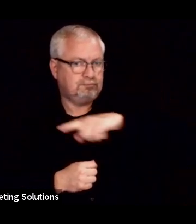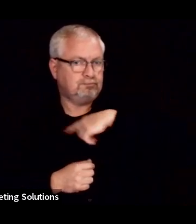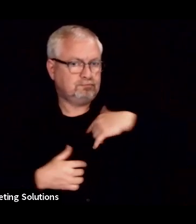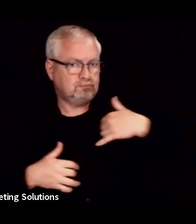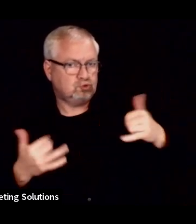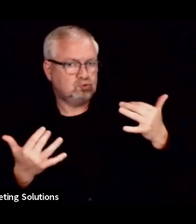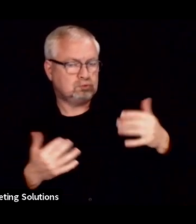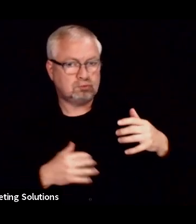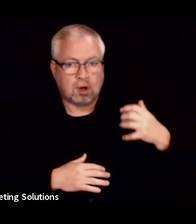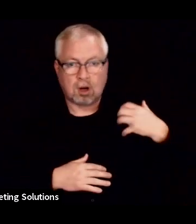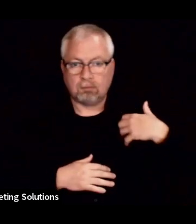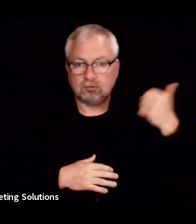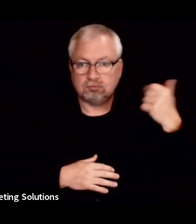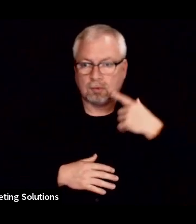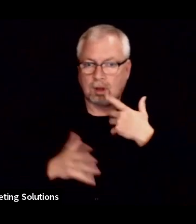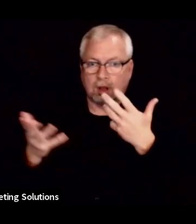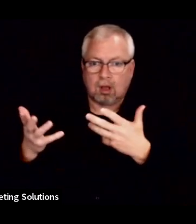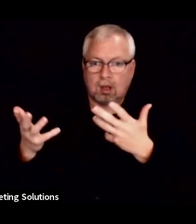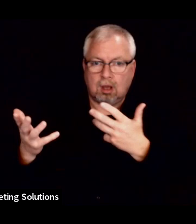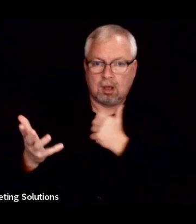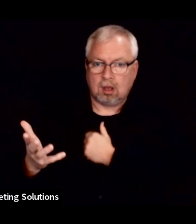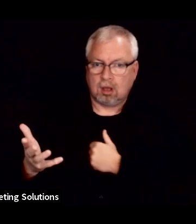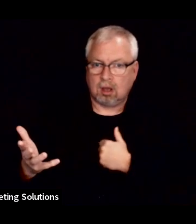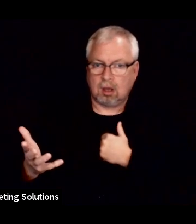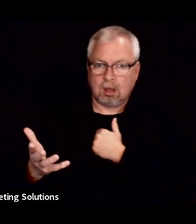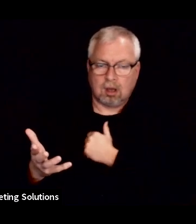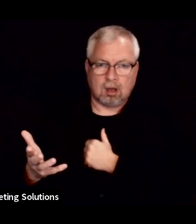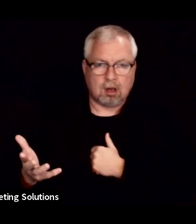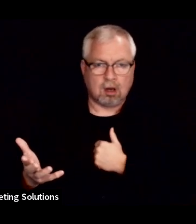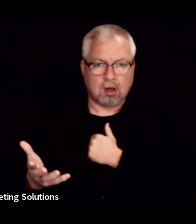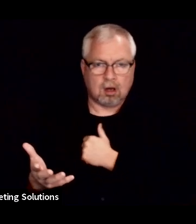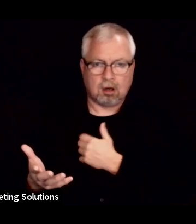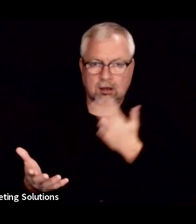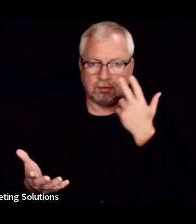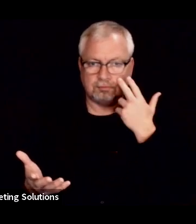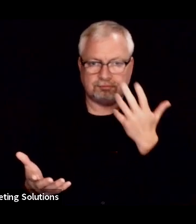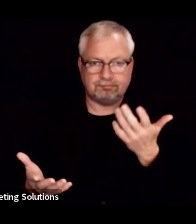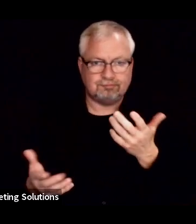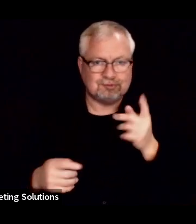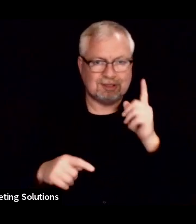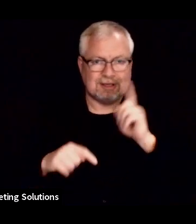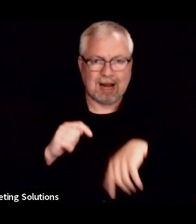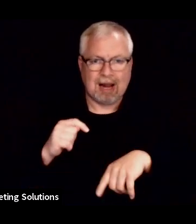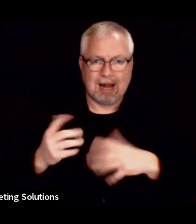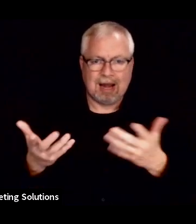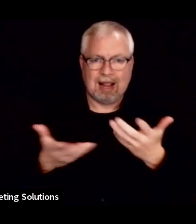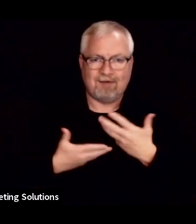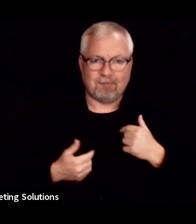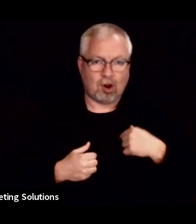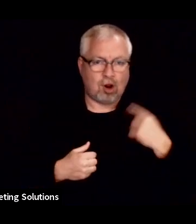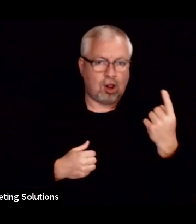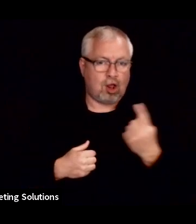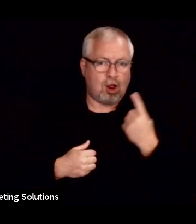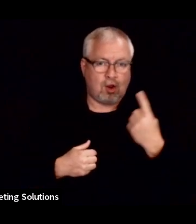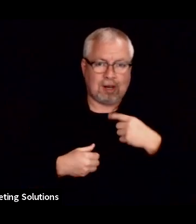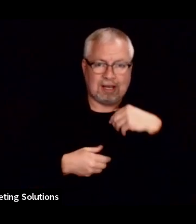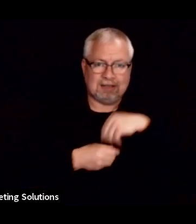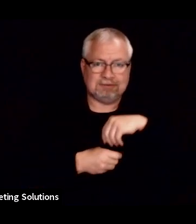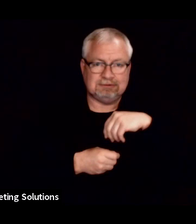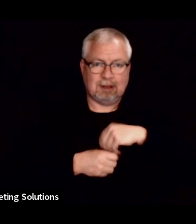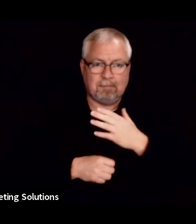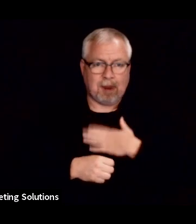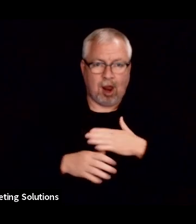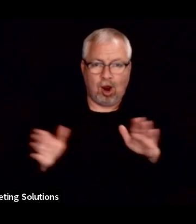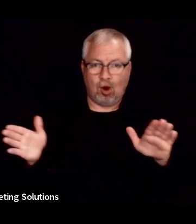to show you I should not be left alone in a room with a telephone, apparently. I don't know the difference between turning up the volume and turning off the phone.